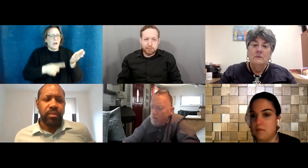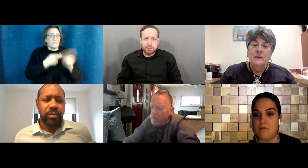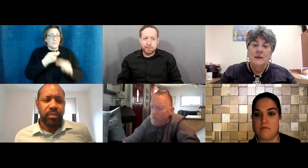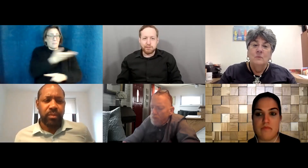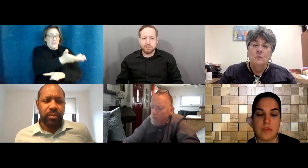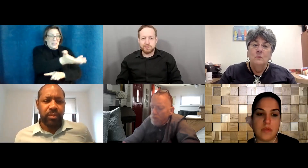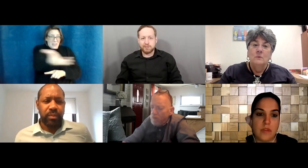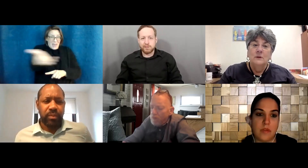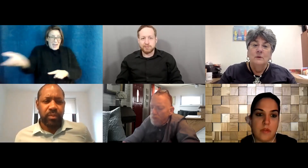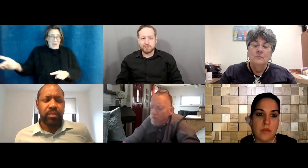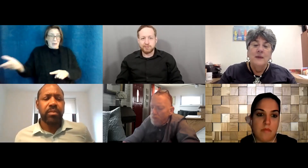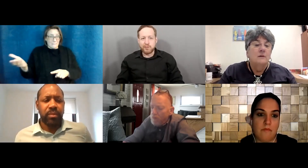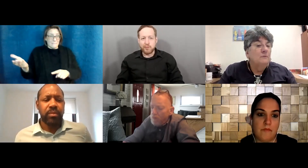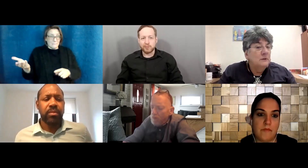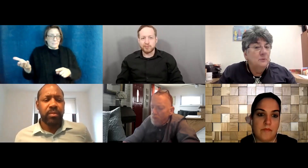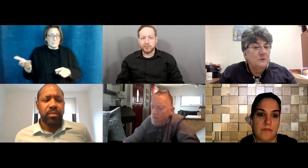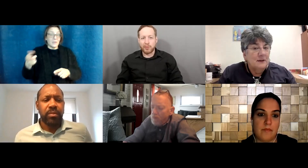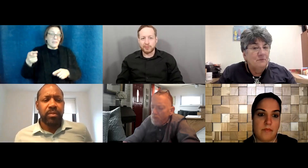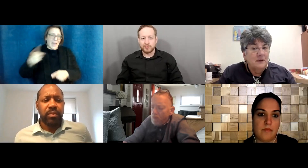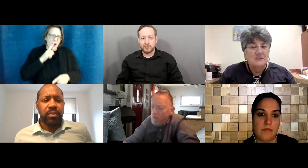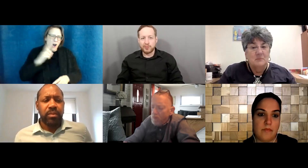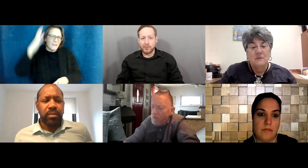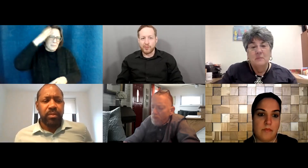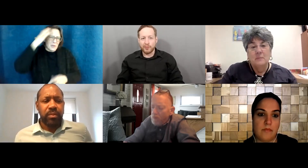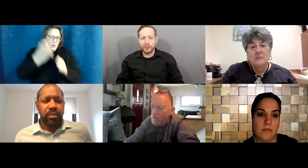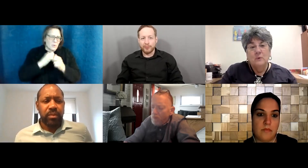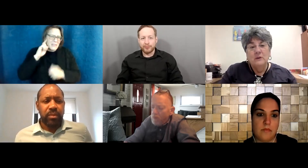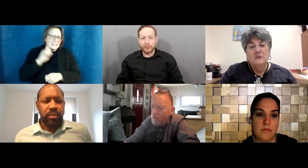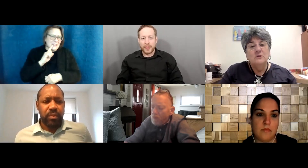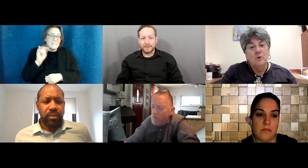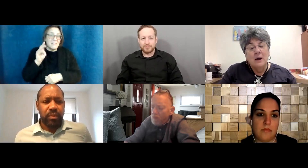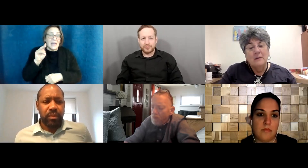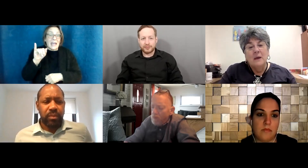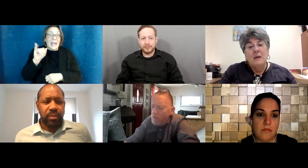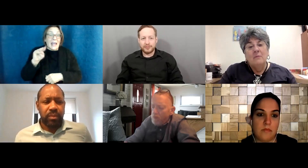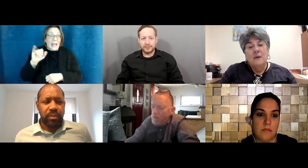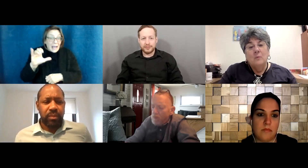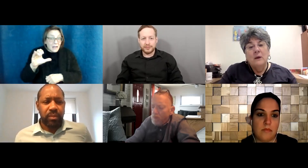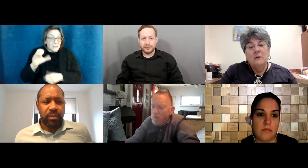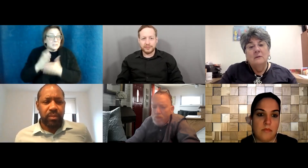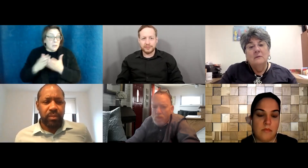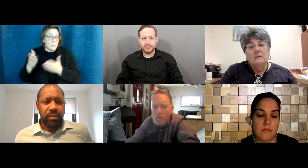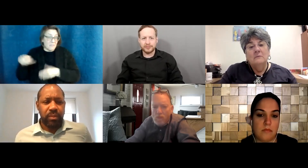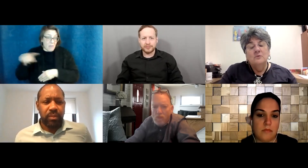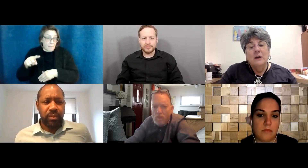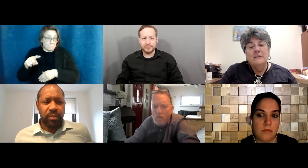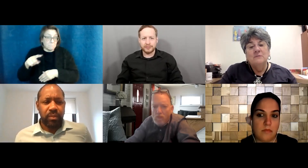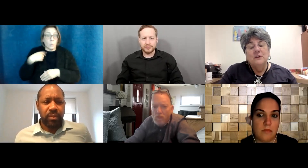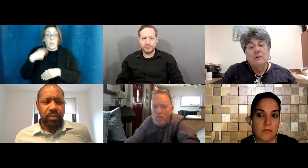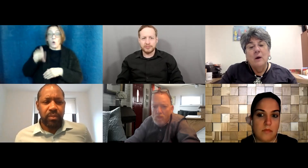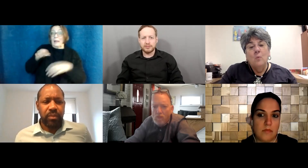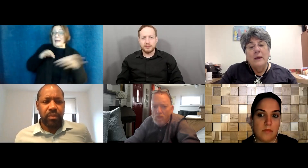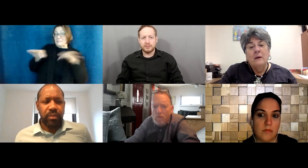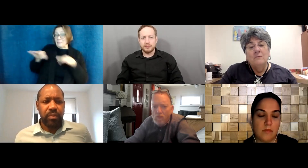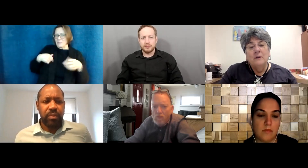what they are familiar with Deaf Inc., some of them, and we could describe that we are trying to